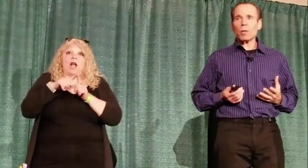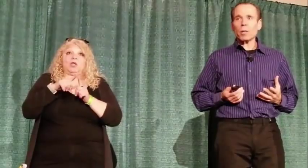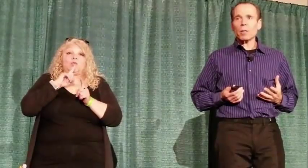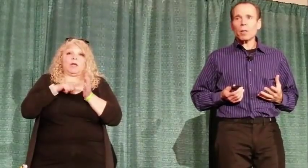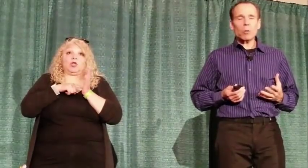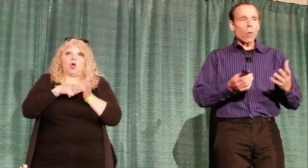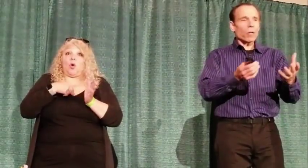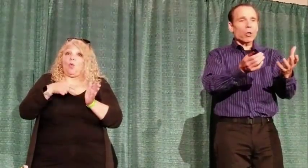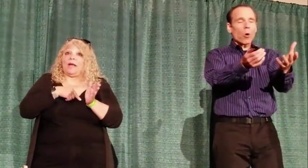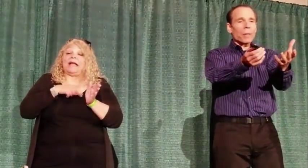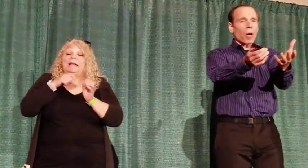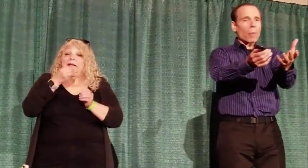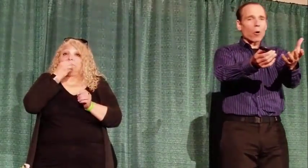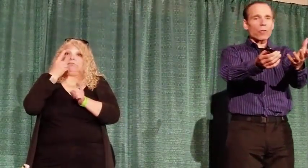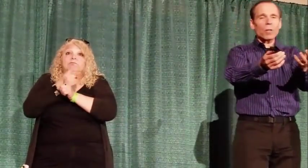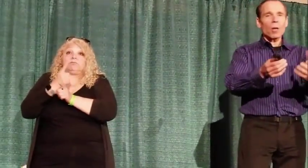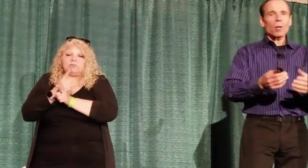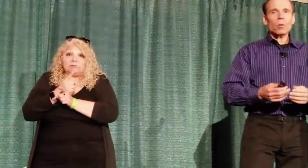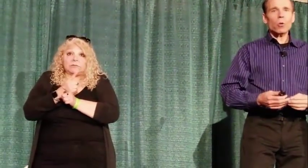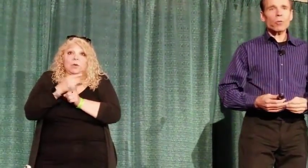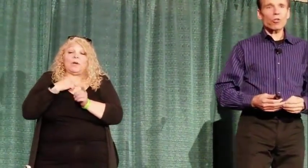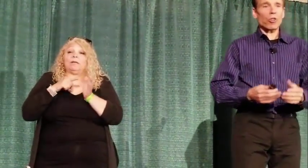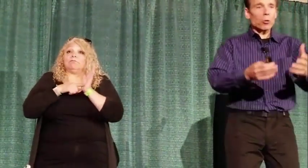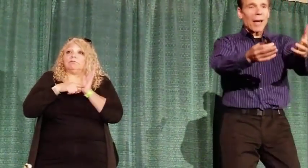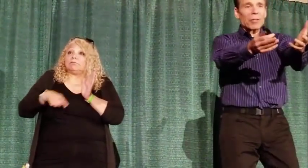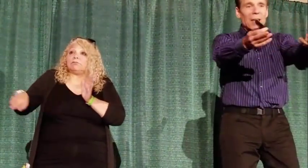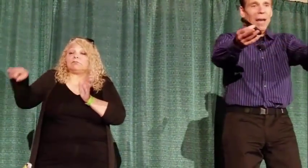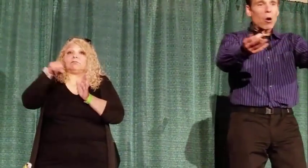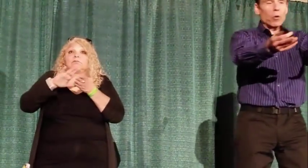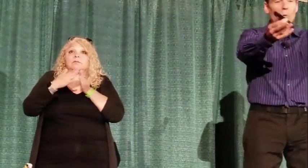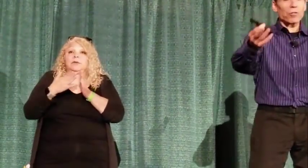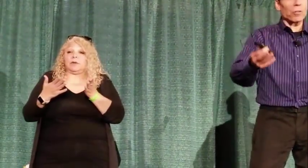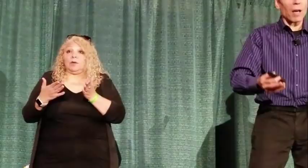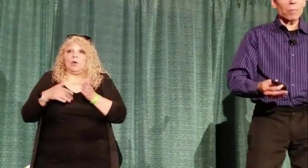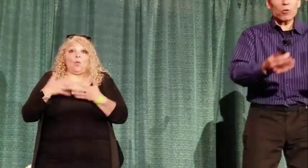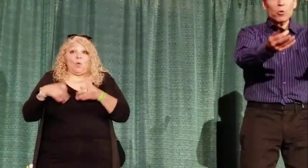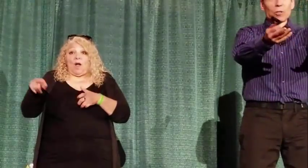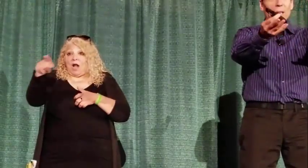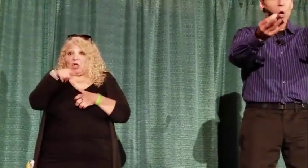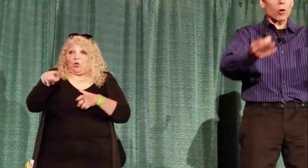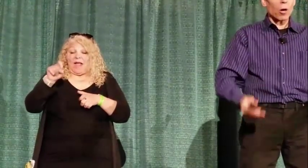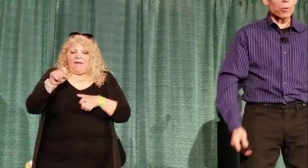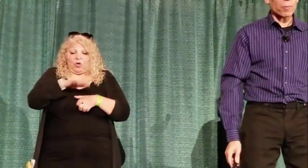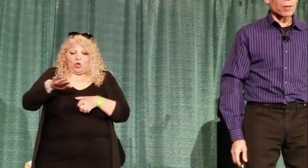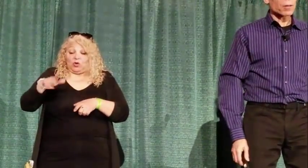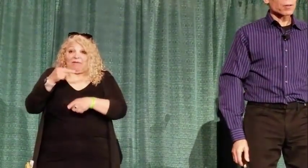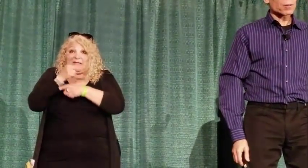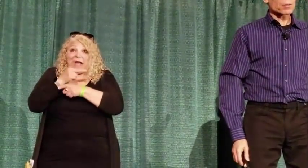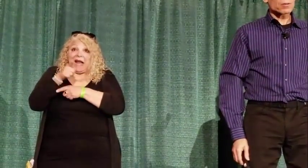our community. It's important that you don't become a person who your children have to take care of you the rest of their life because you didn't take care of your